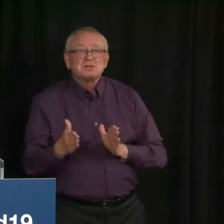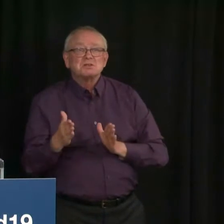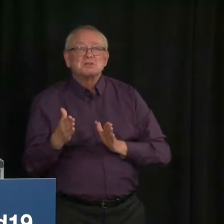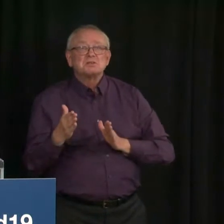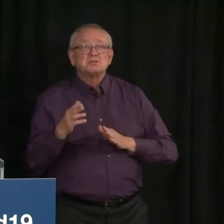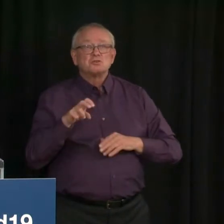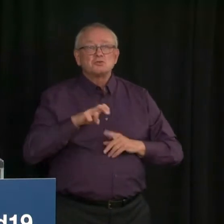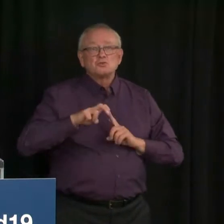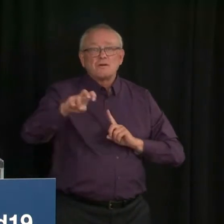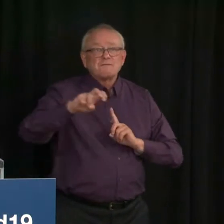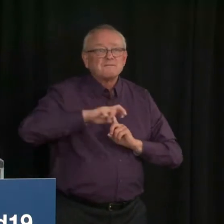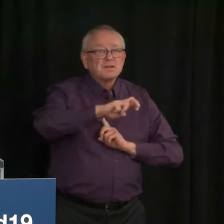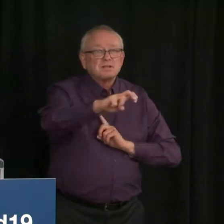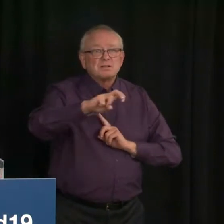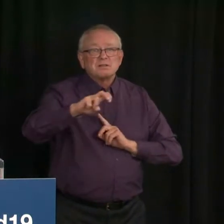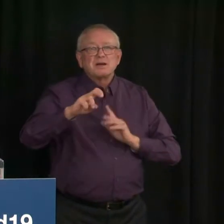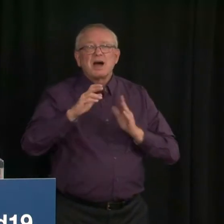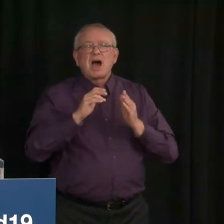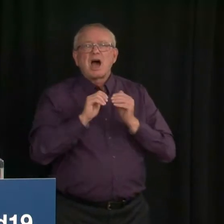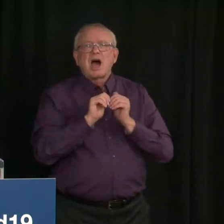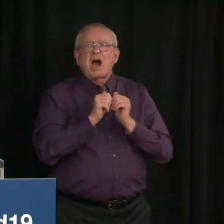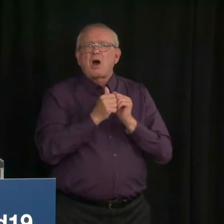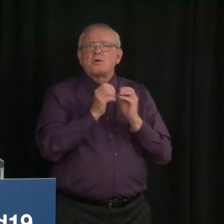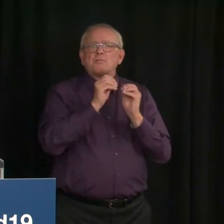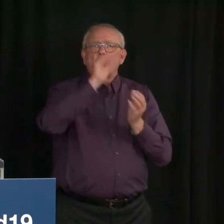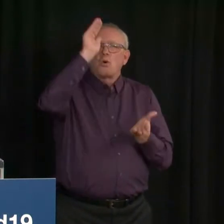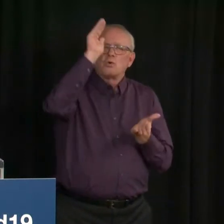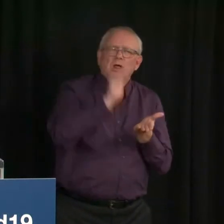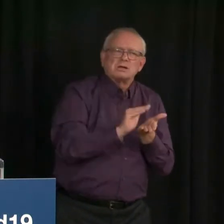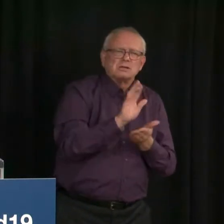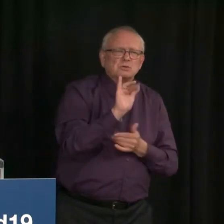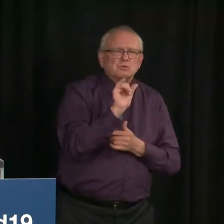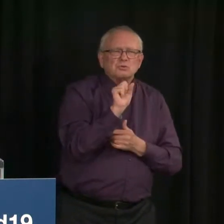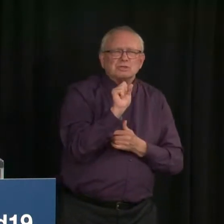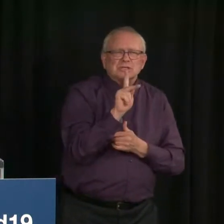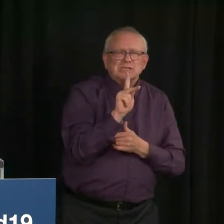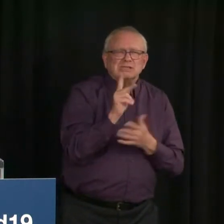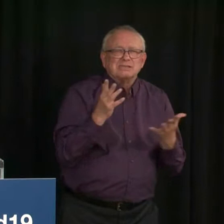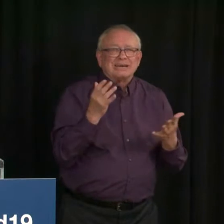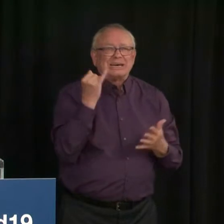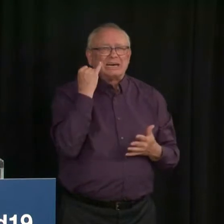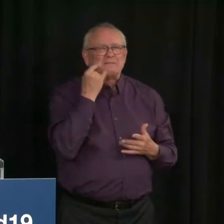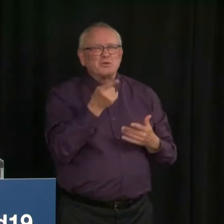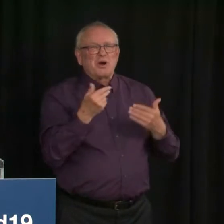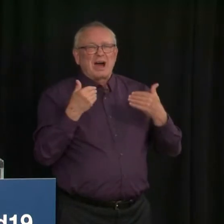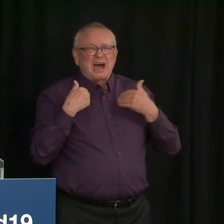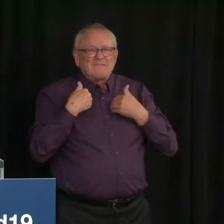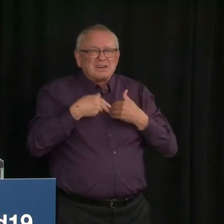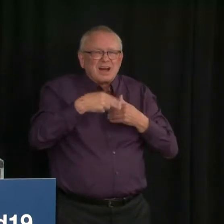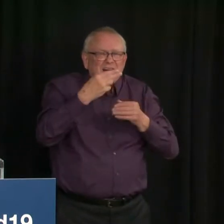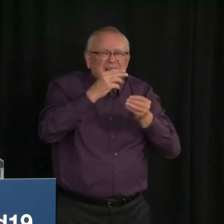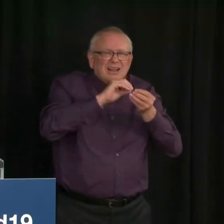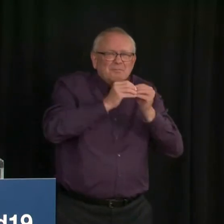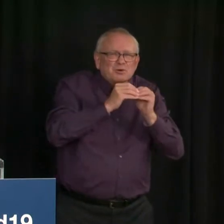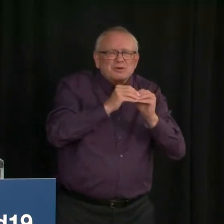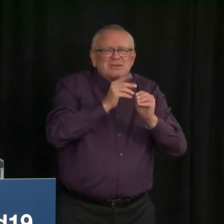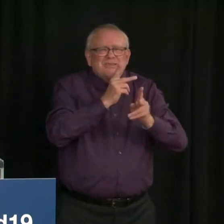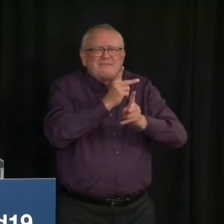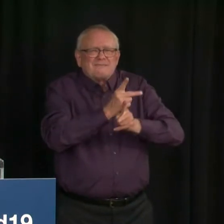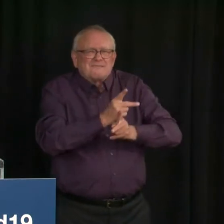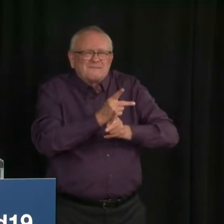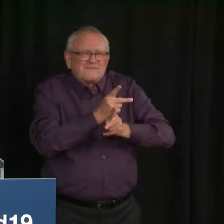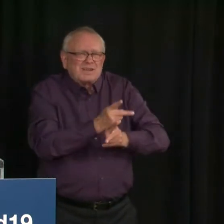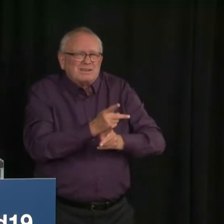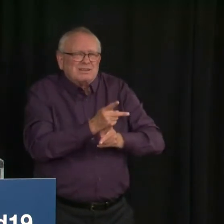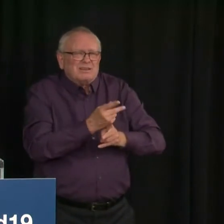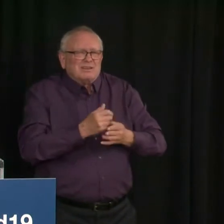risk if, again, depending on where we're traveling, if there's spread. So again, the summer is going to continue